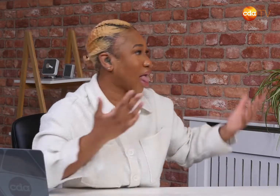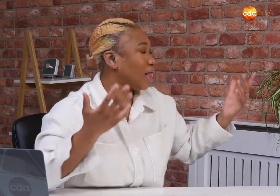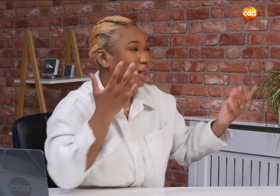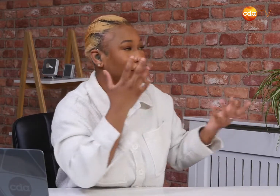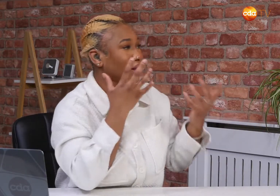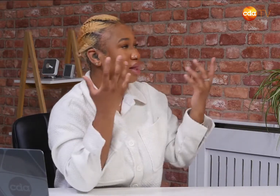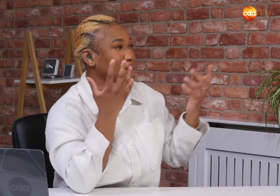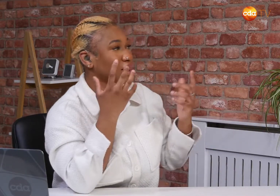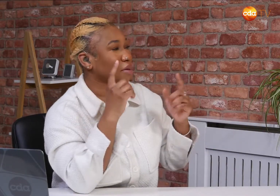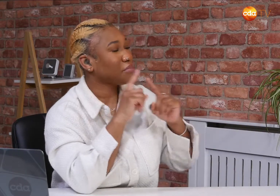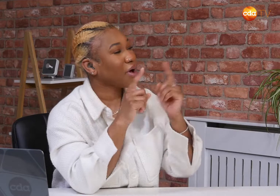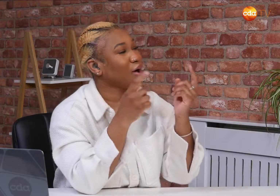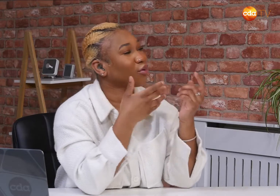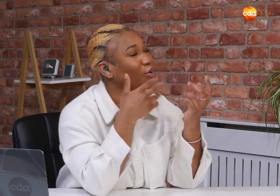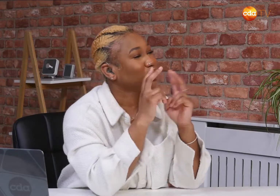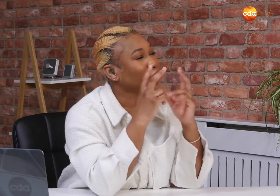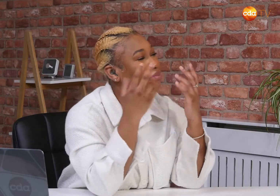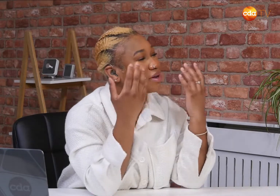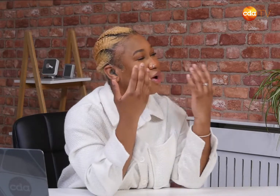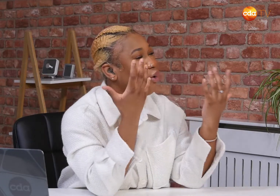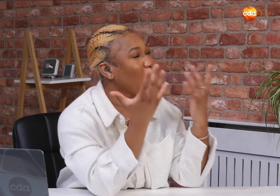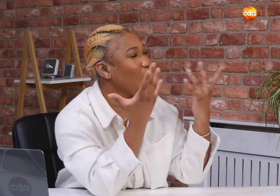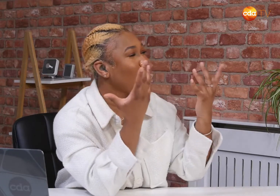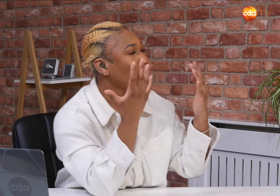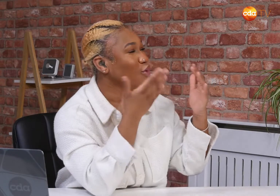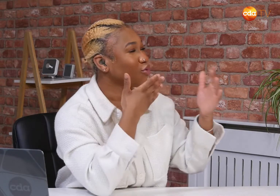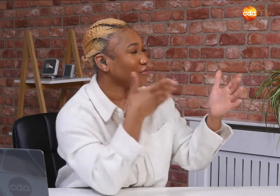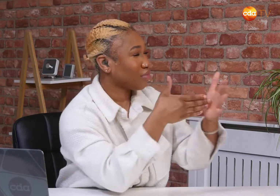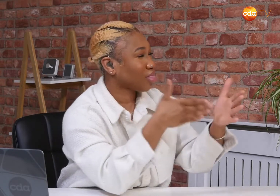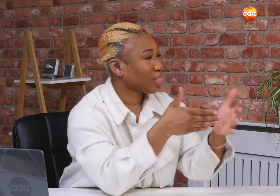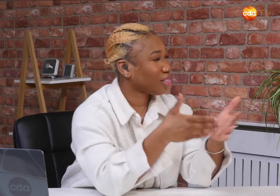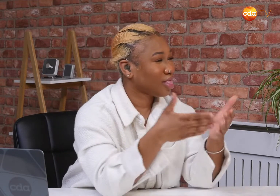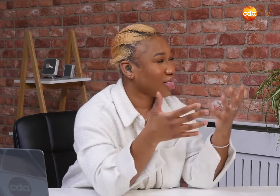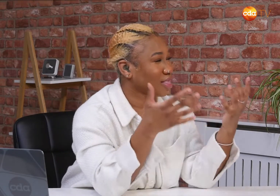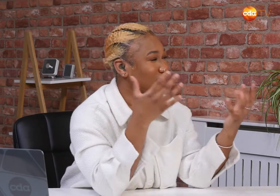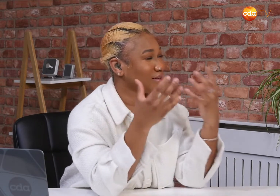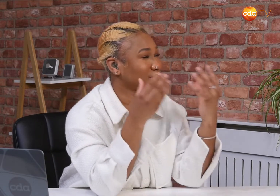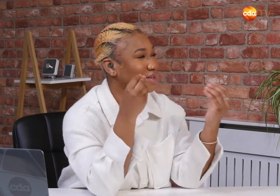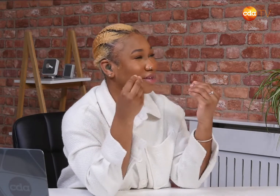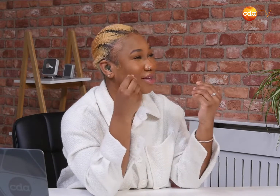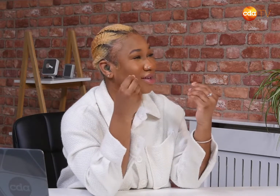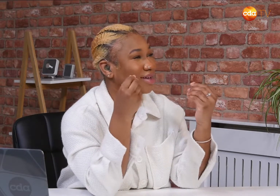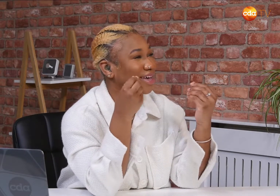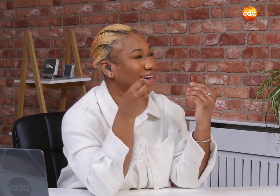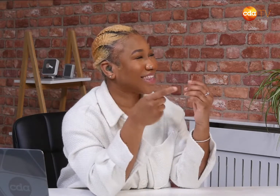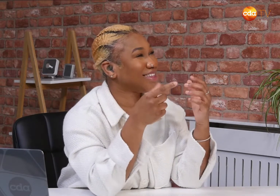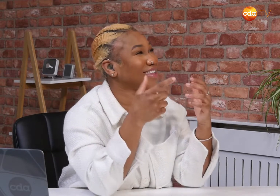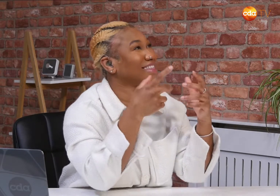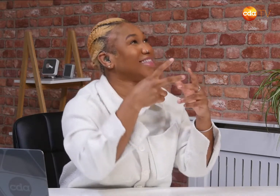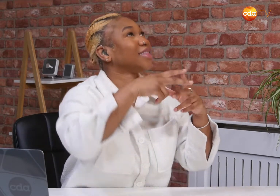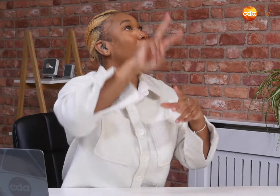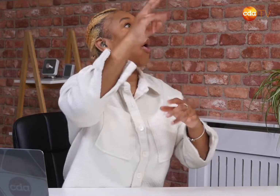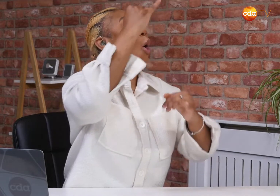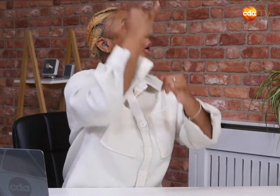to the doctors or the hospitals. But if there wasn't an interpreter or something like that, the barriers that they must